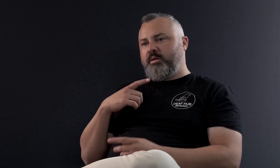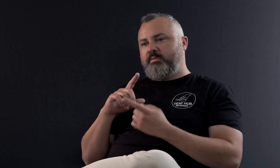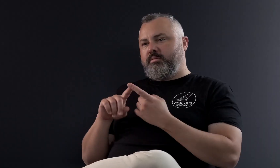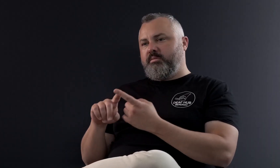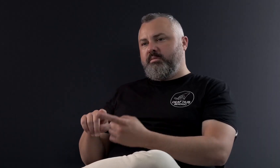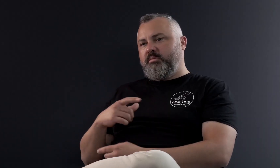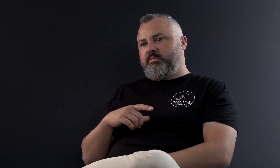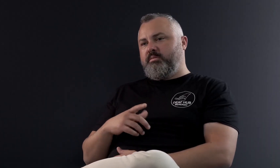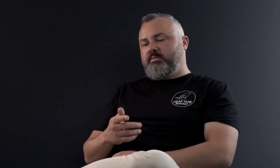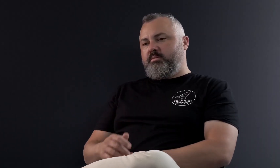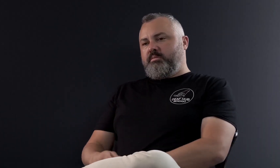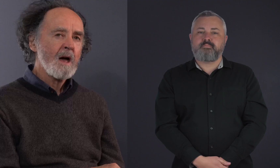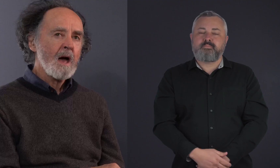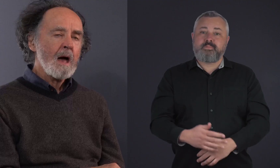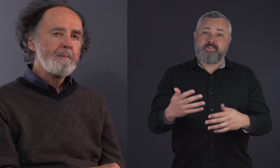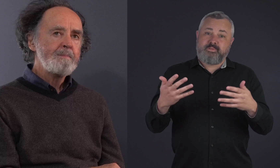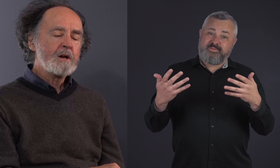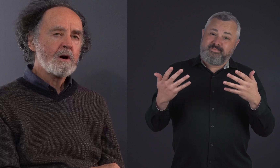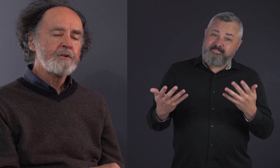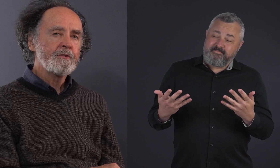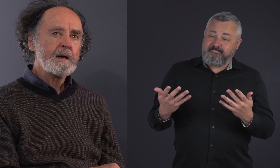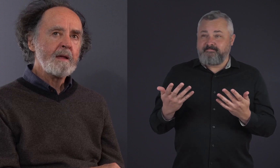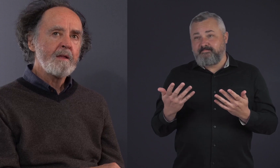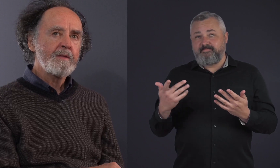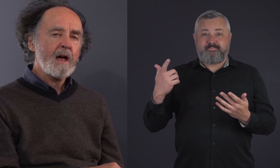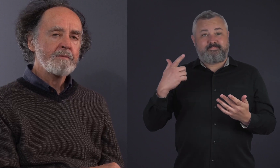So why is this still happening? Because that